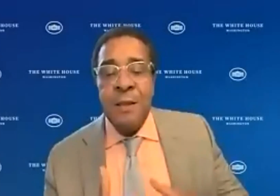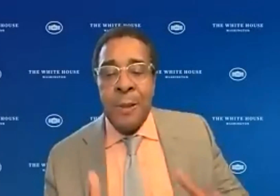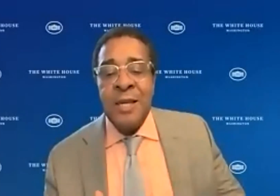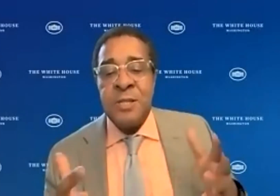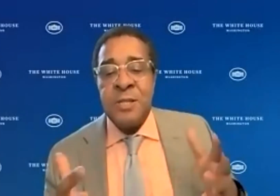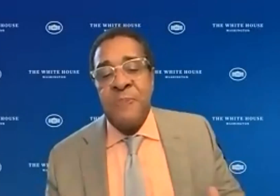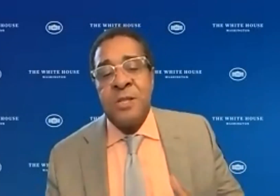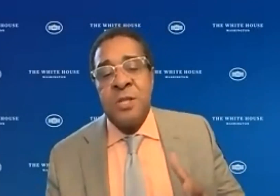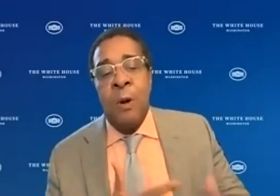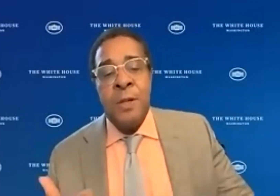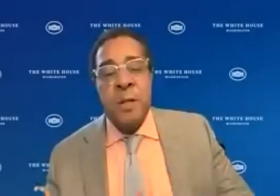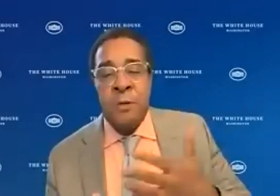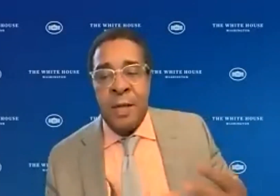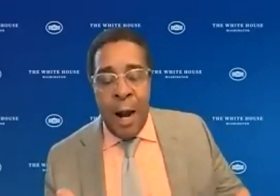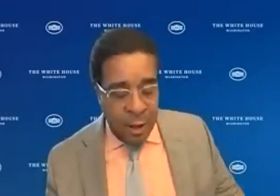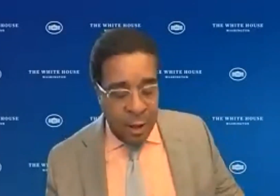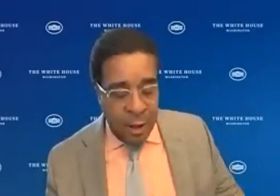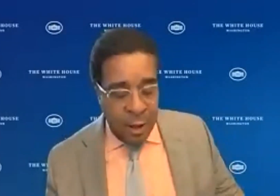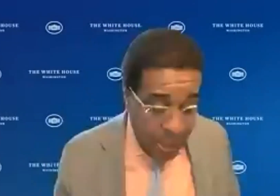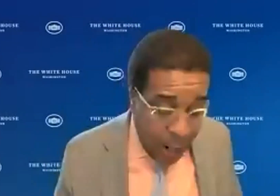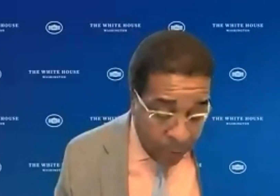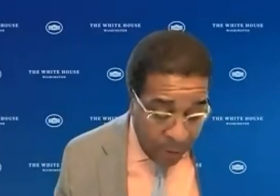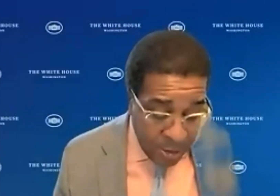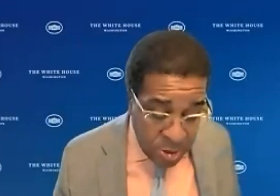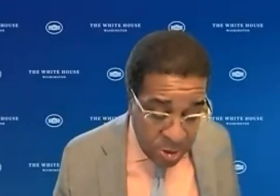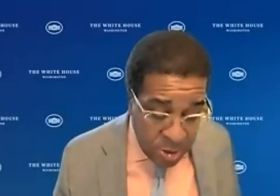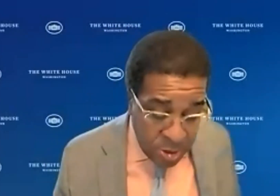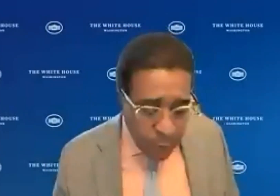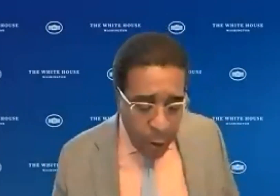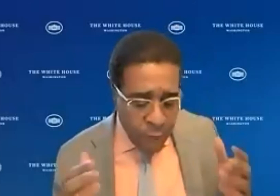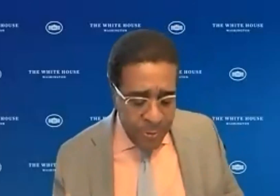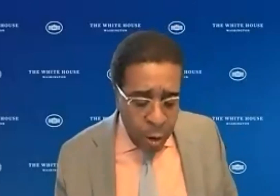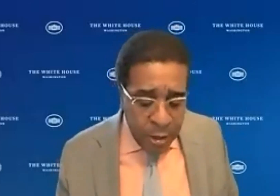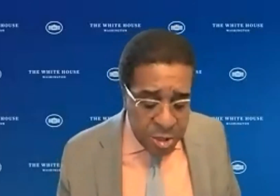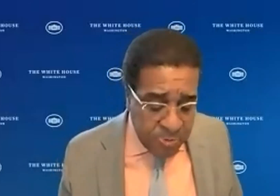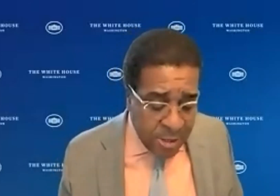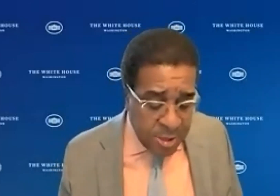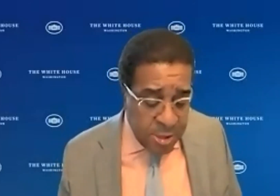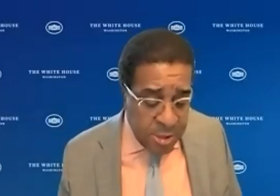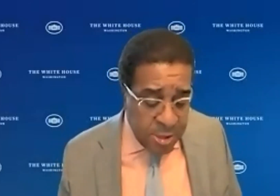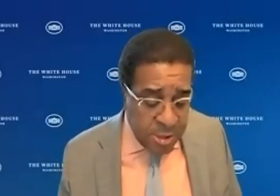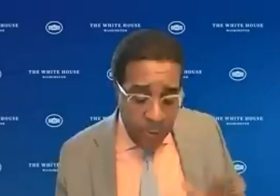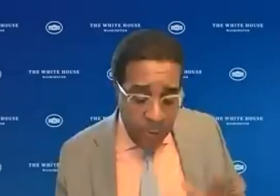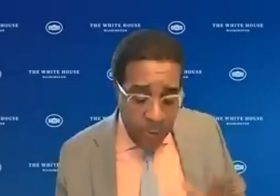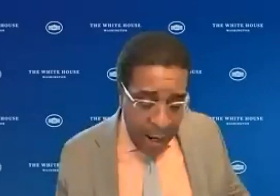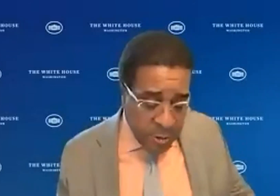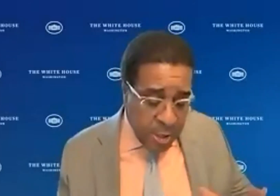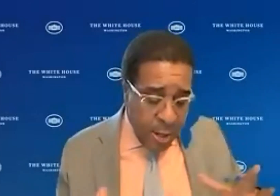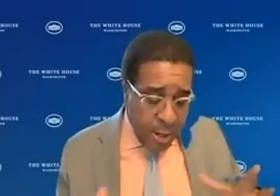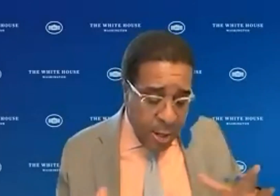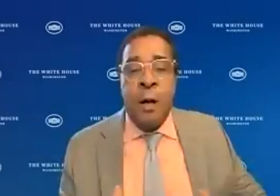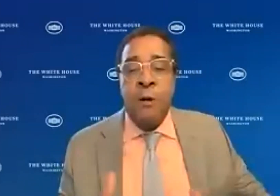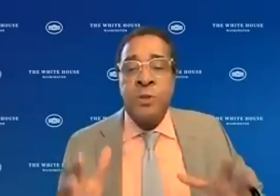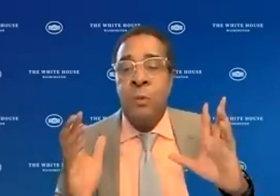services in the places and spaces where we know that our community operates. From the earliest responses from the White